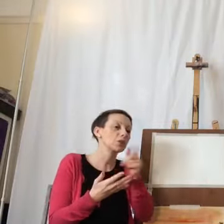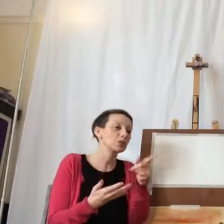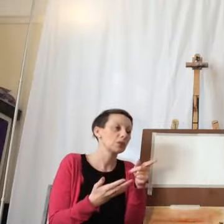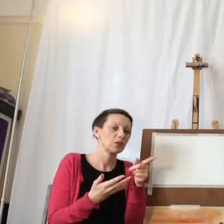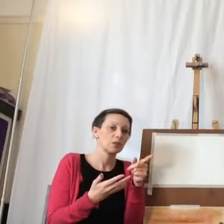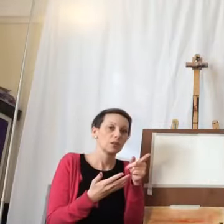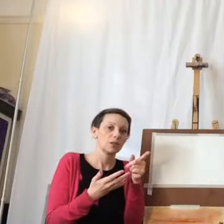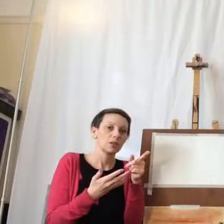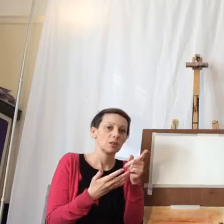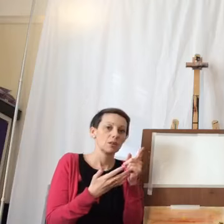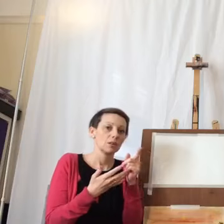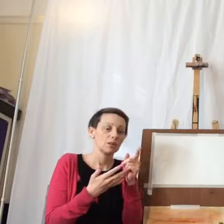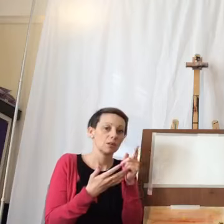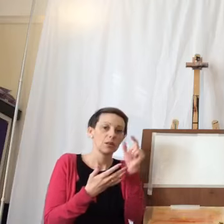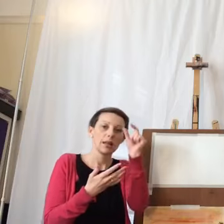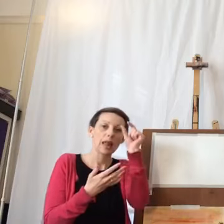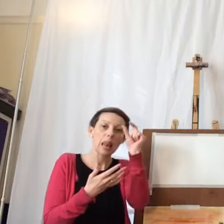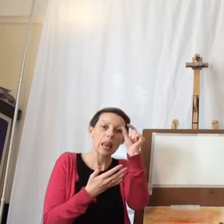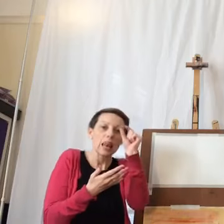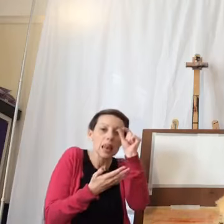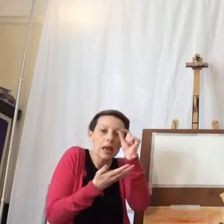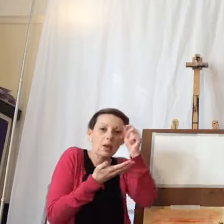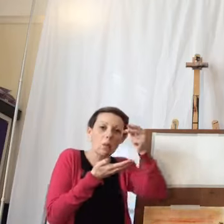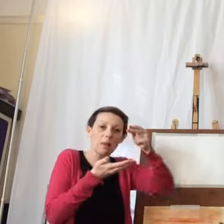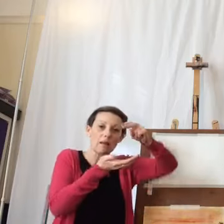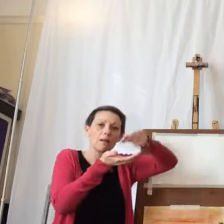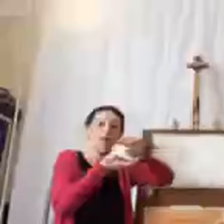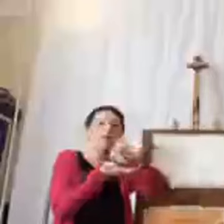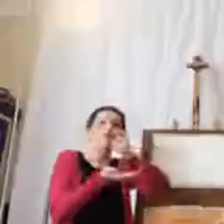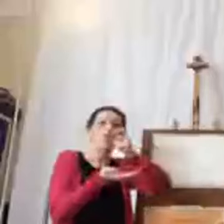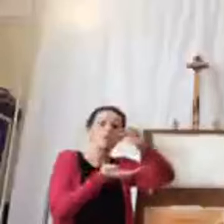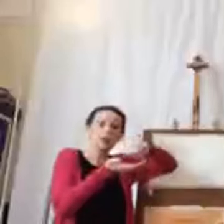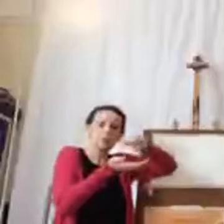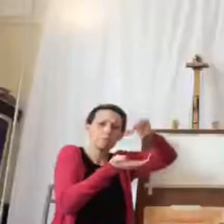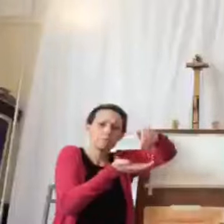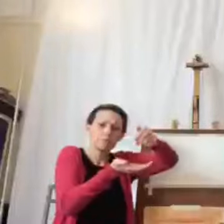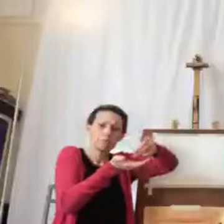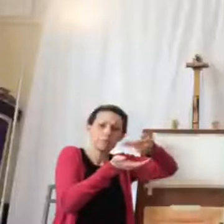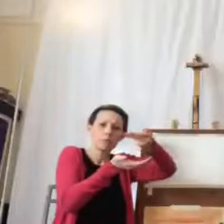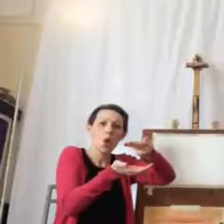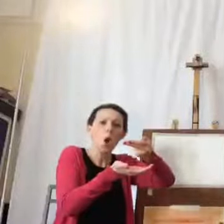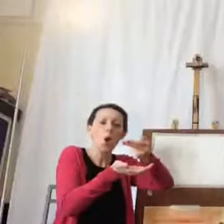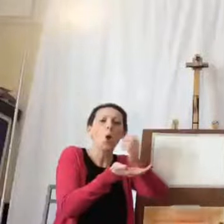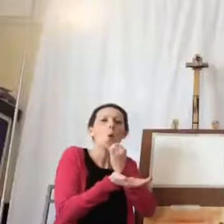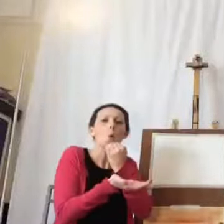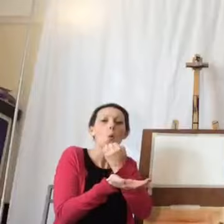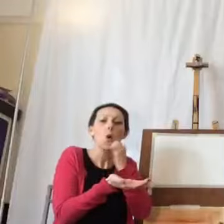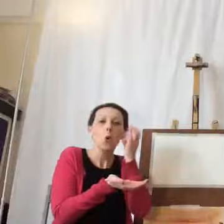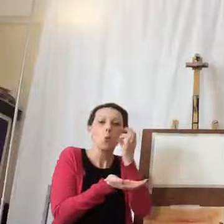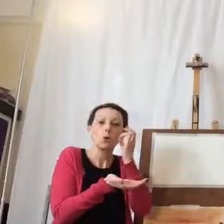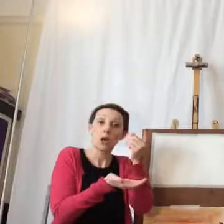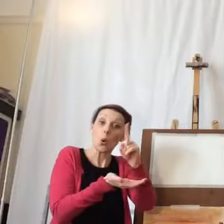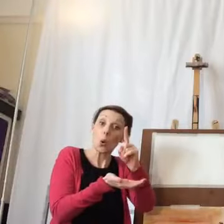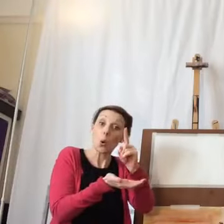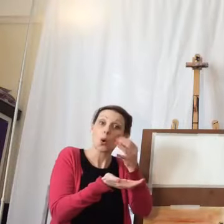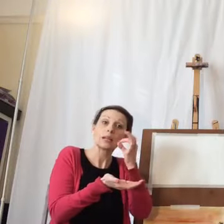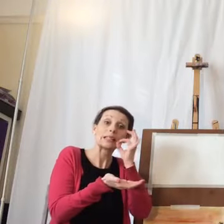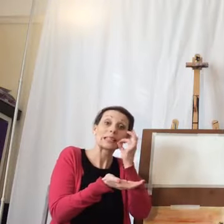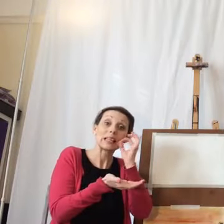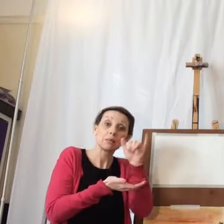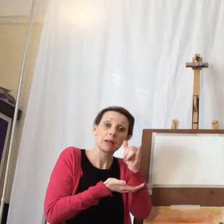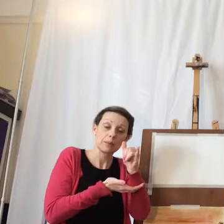use? Just a little bit of ground coffee in warm water. You can do it from the tap or tea. A couple of tea